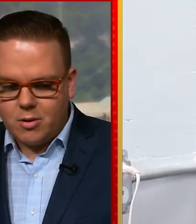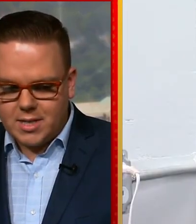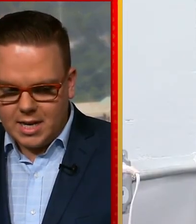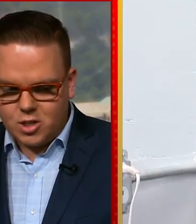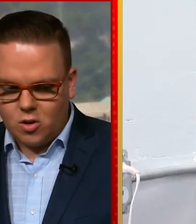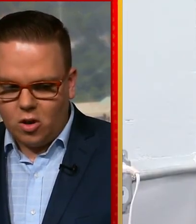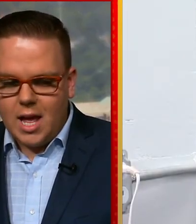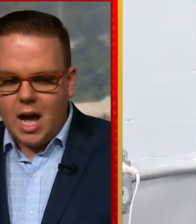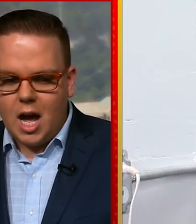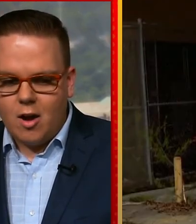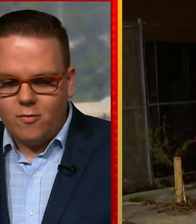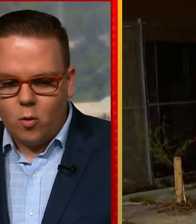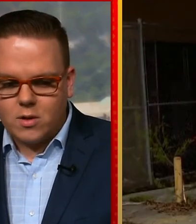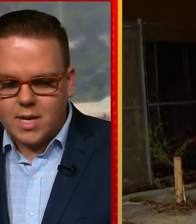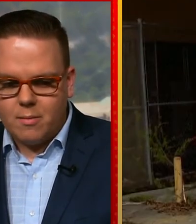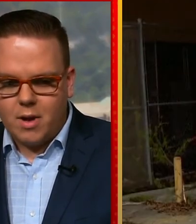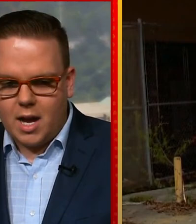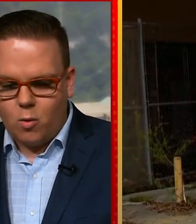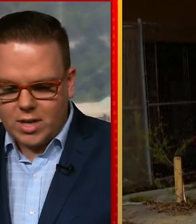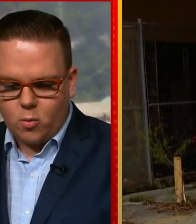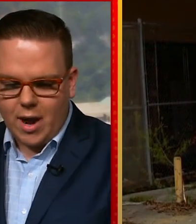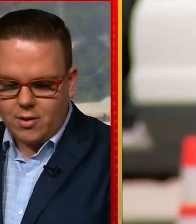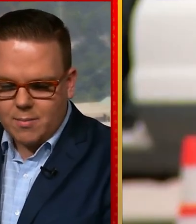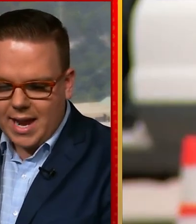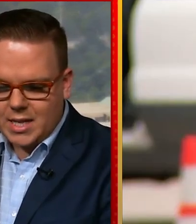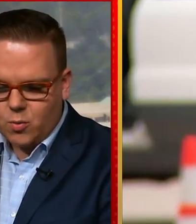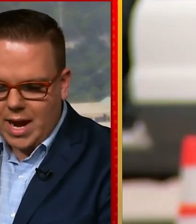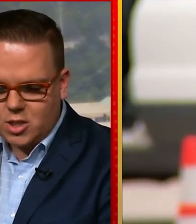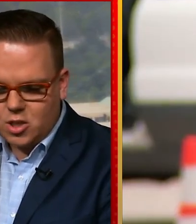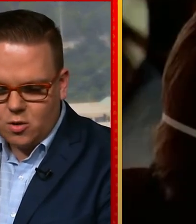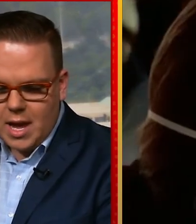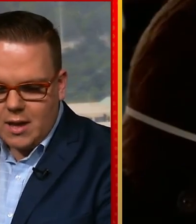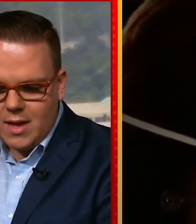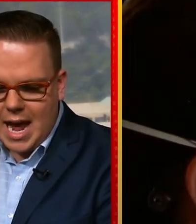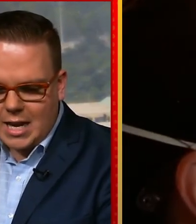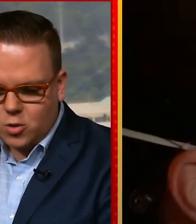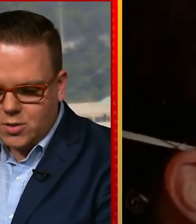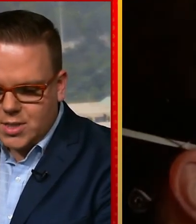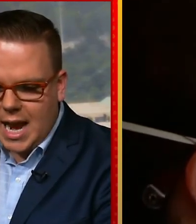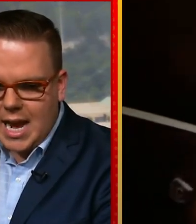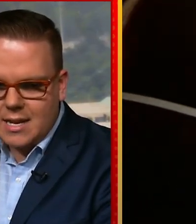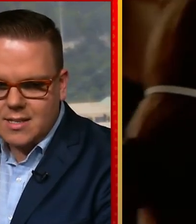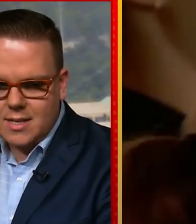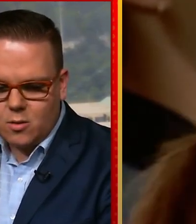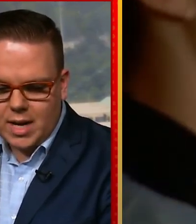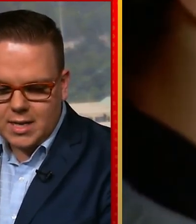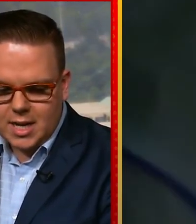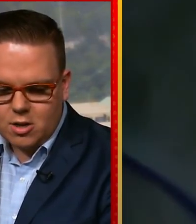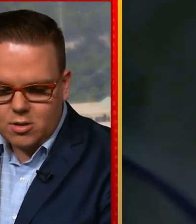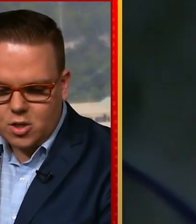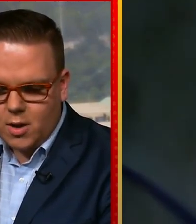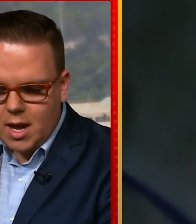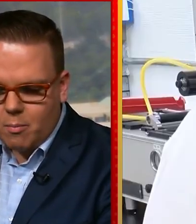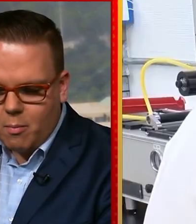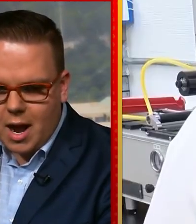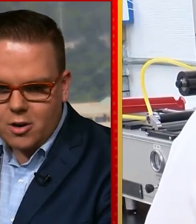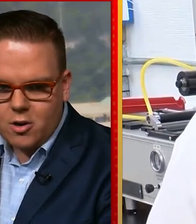is a potential for some winter weather to make its way to the natural state as we continue